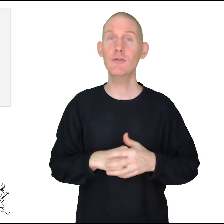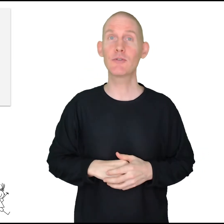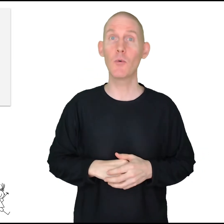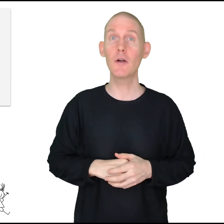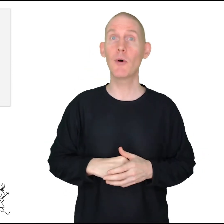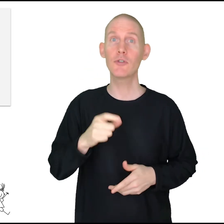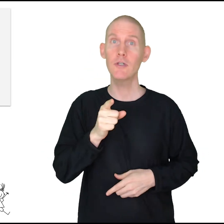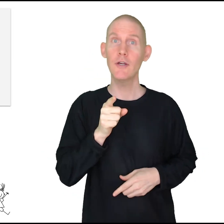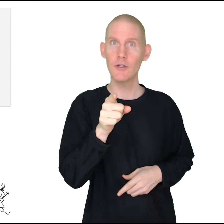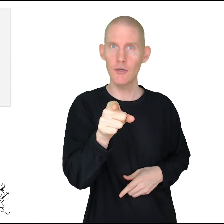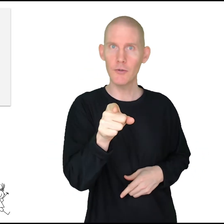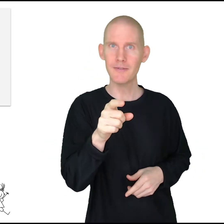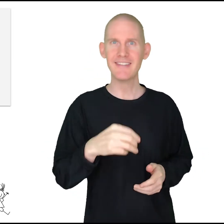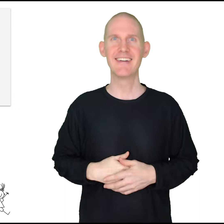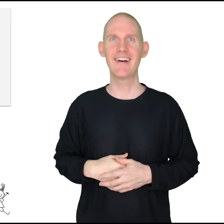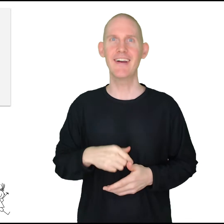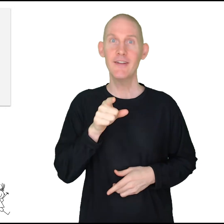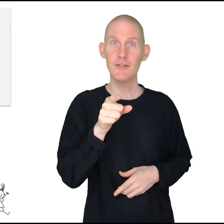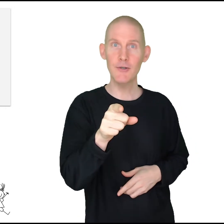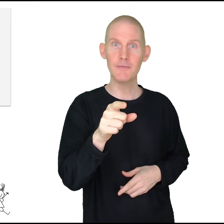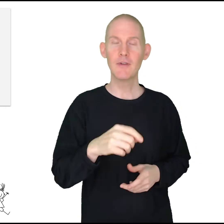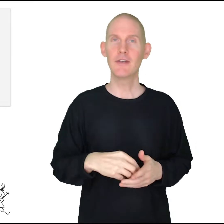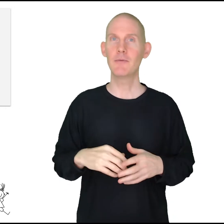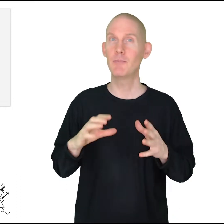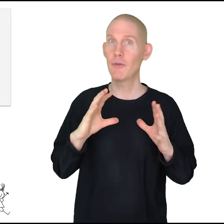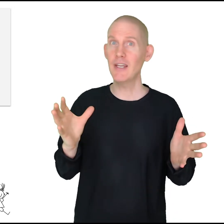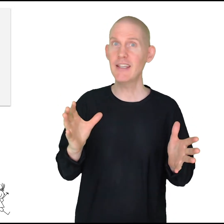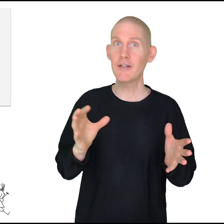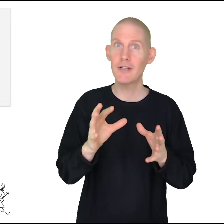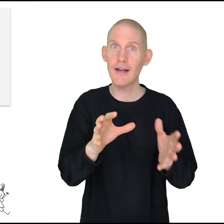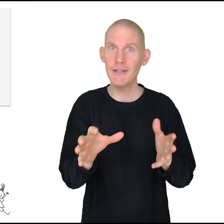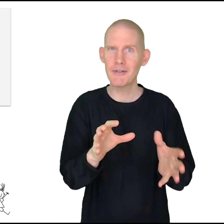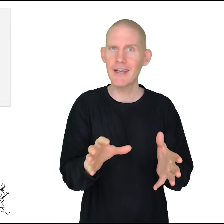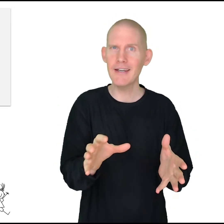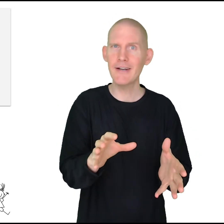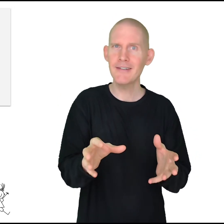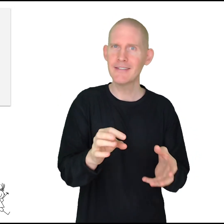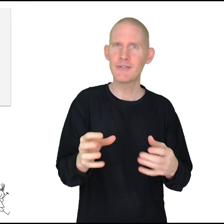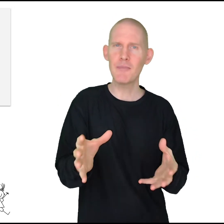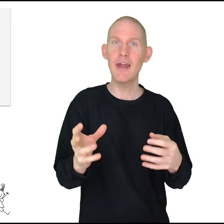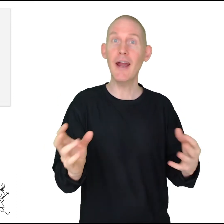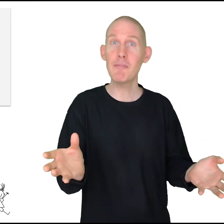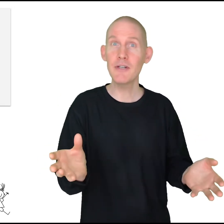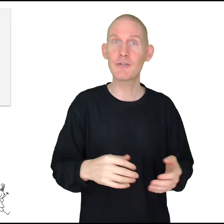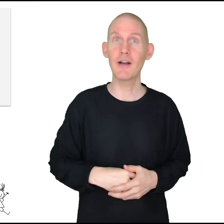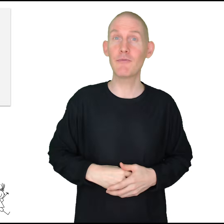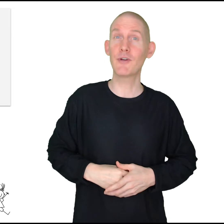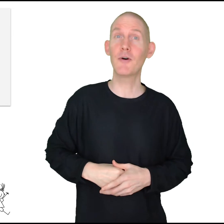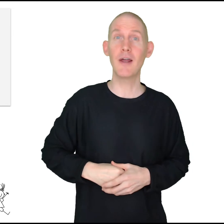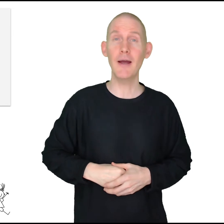one motion, you. All right, you. You'd be thinking that you're talking to your kid here. Something happened, you're trying to figure out what happened, and